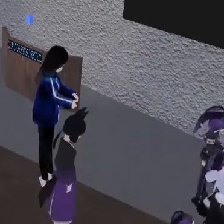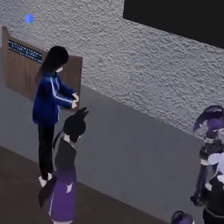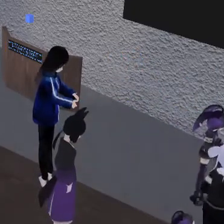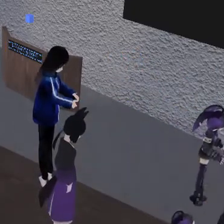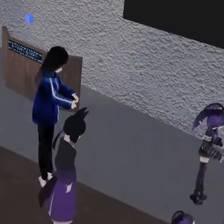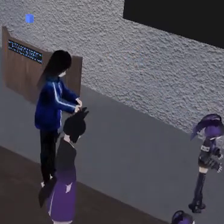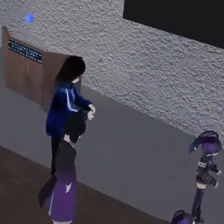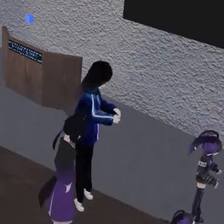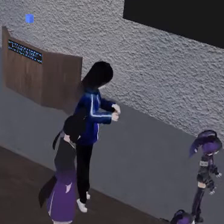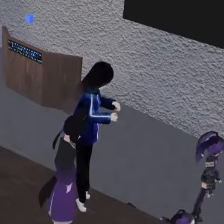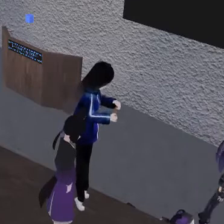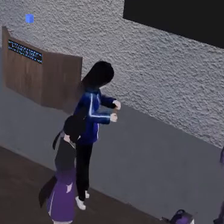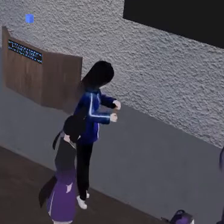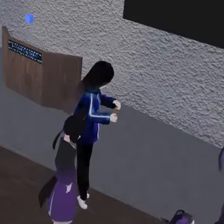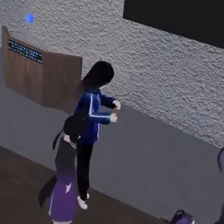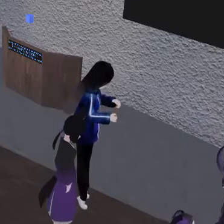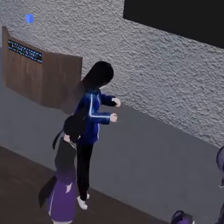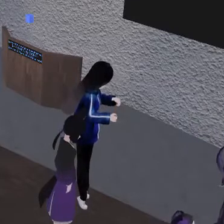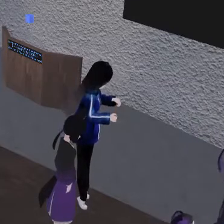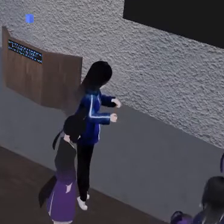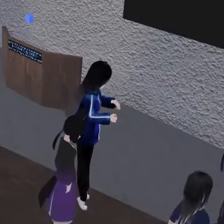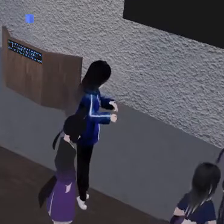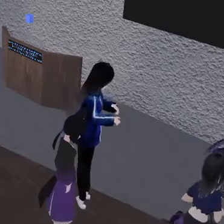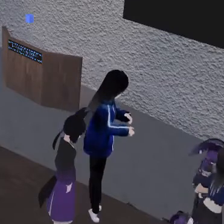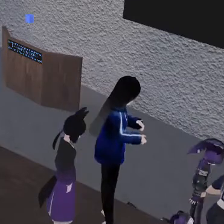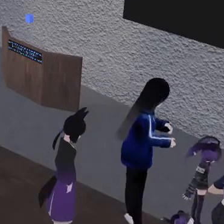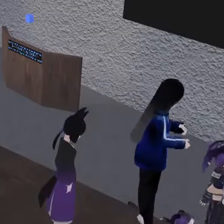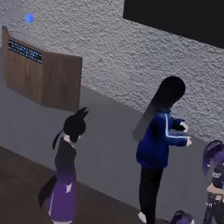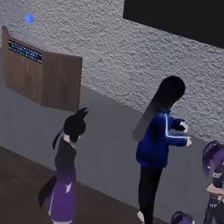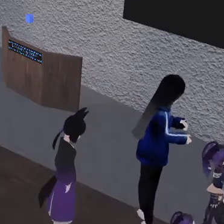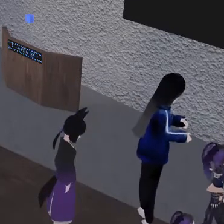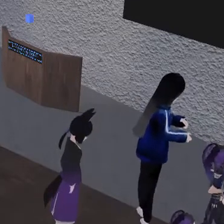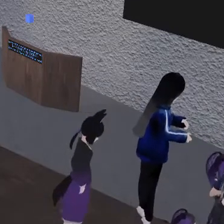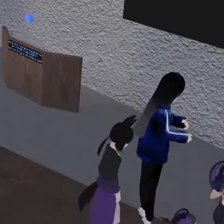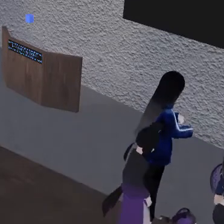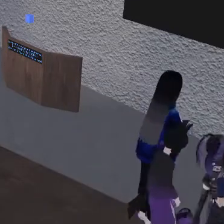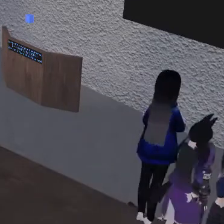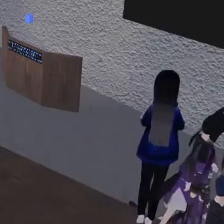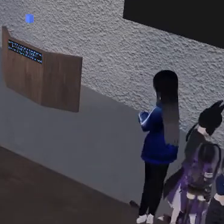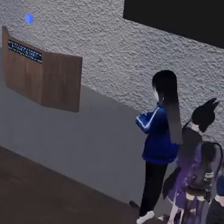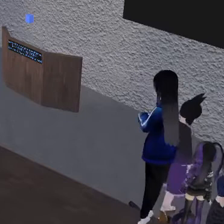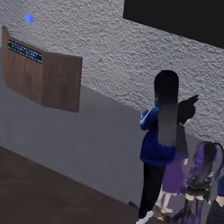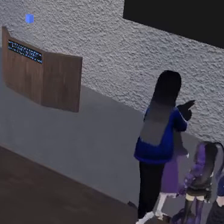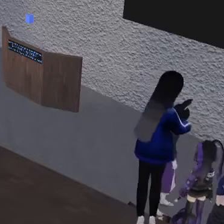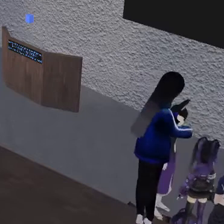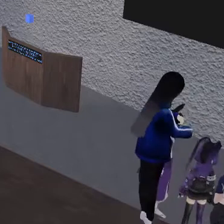want to force you guys to do anything you don't want to. Yeah. All right, I'll say it. Yeah. It's a little hot. I'm gonna turn on my